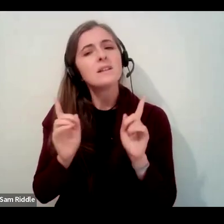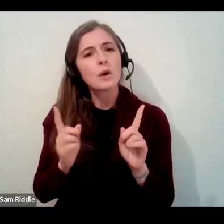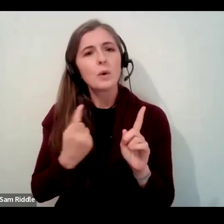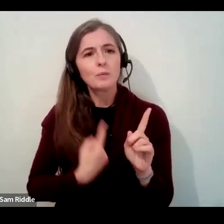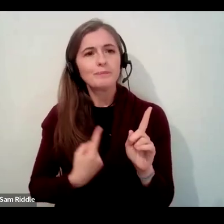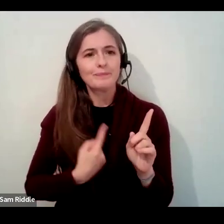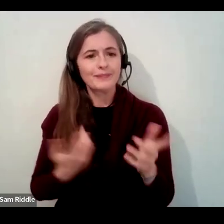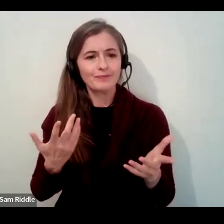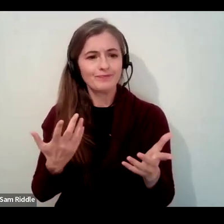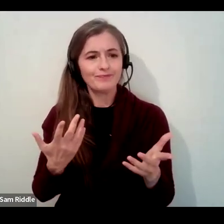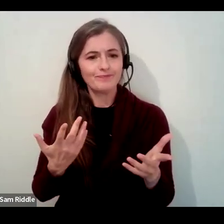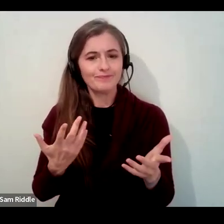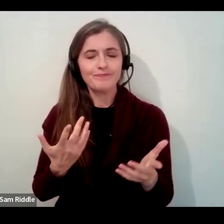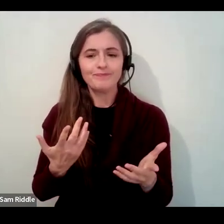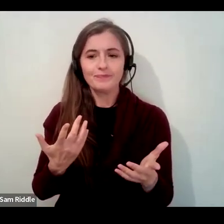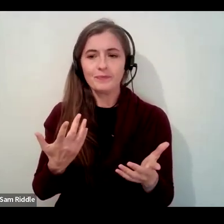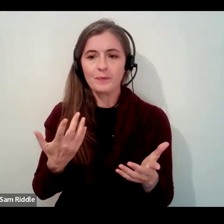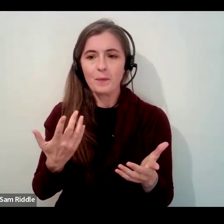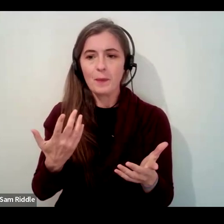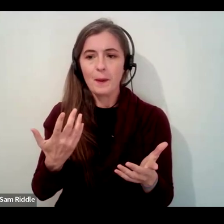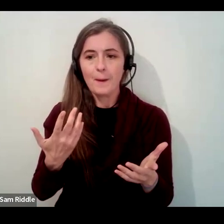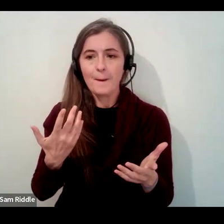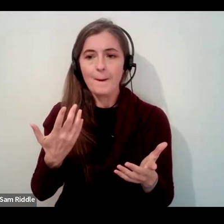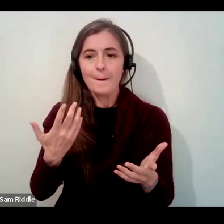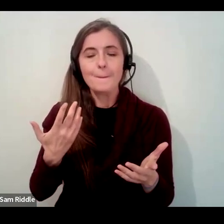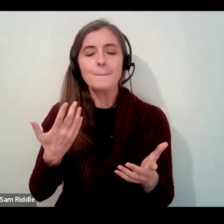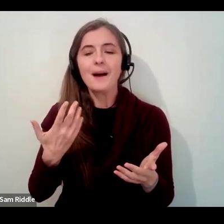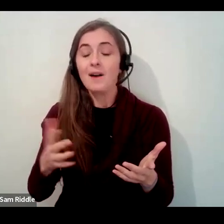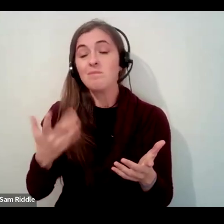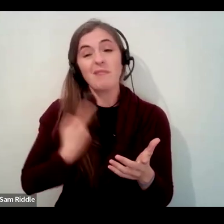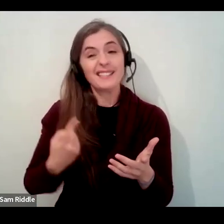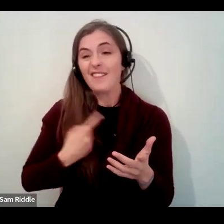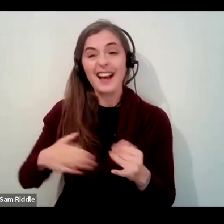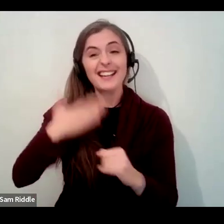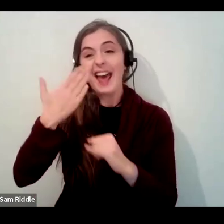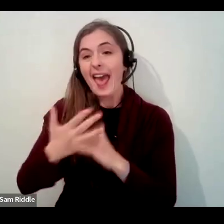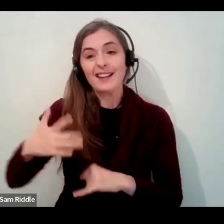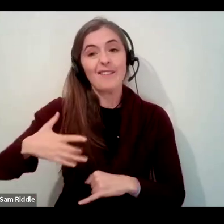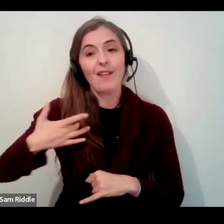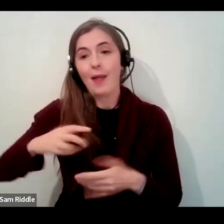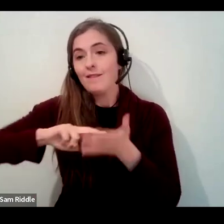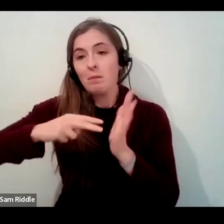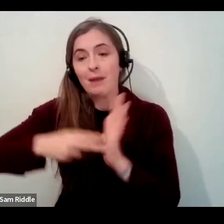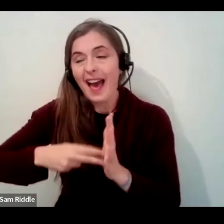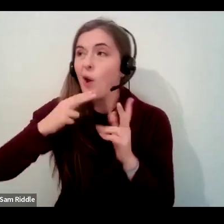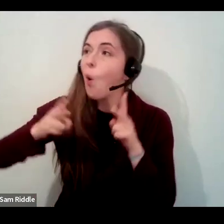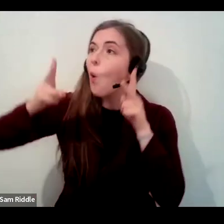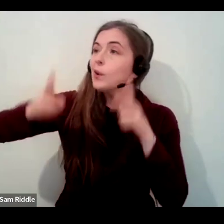somebody who's had an end of life plan, death plan, whatever you want to call it,